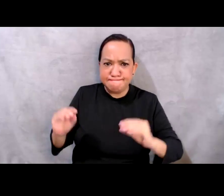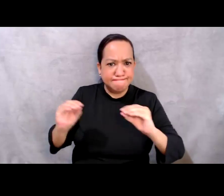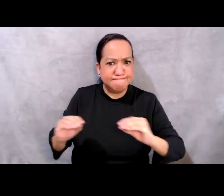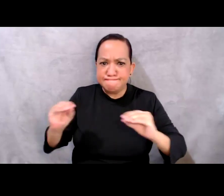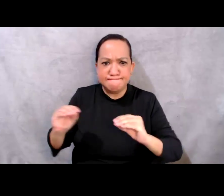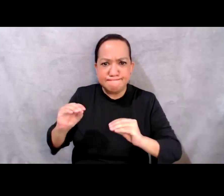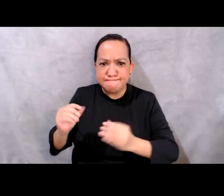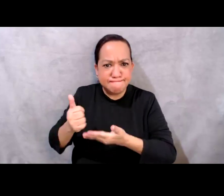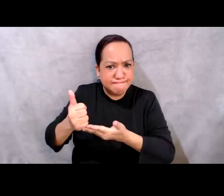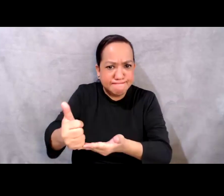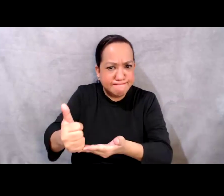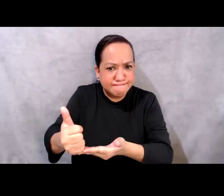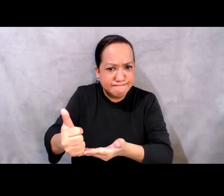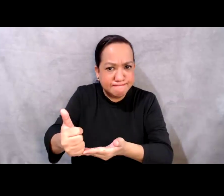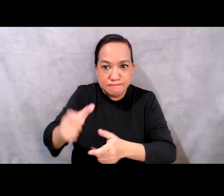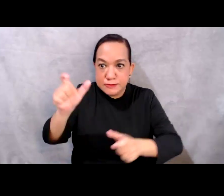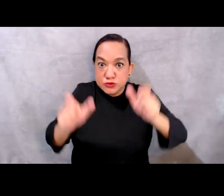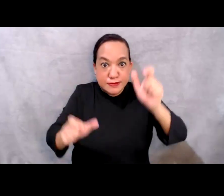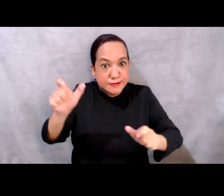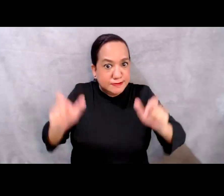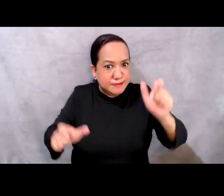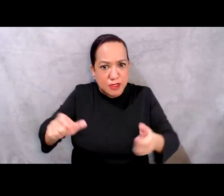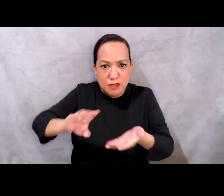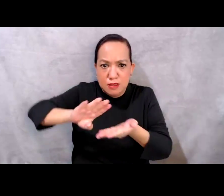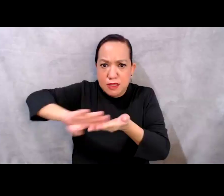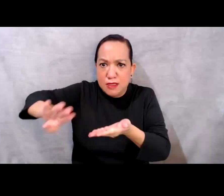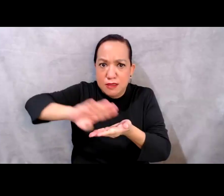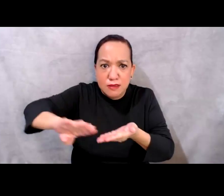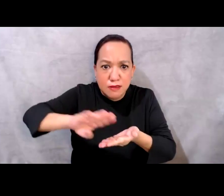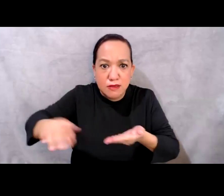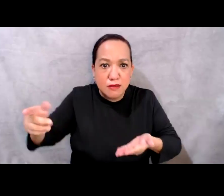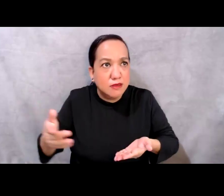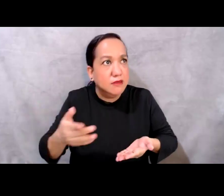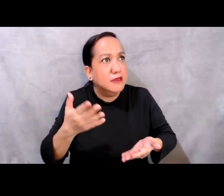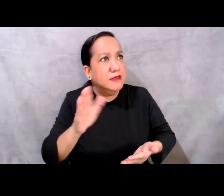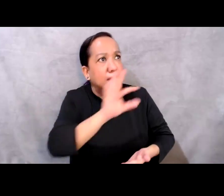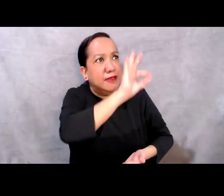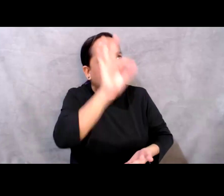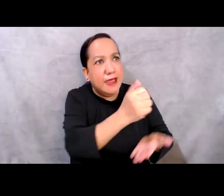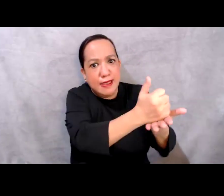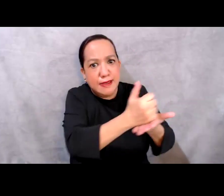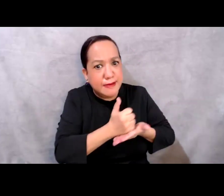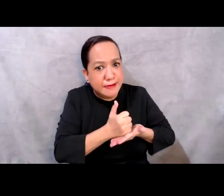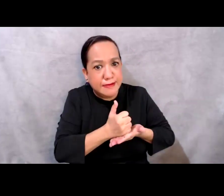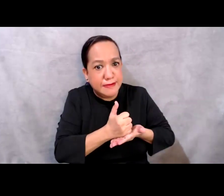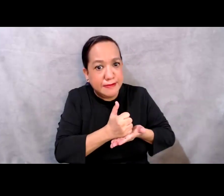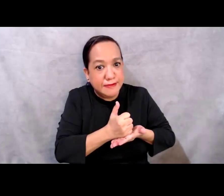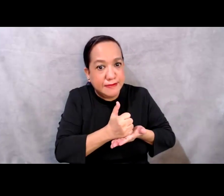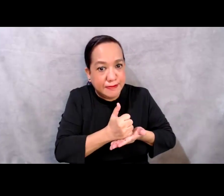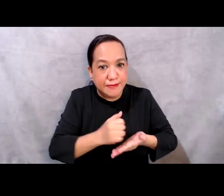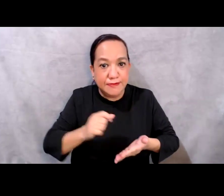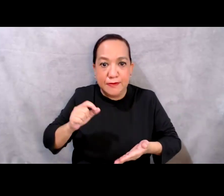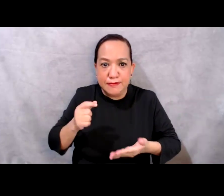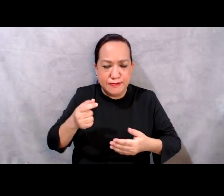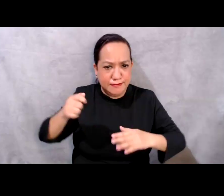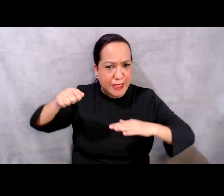are left out of the consultations. Number three, restorative justice. As I mentioned, there is no EIA, so we are not sure of the impact